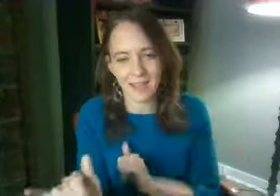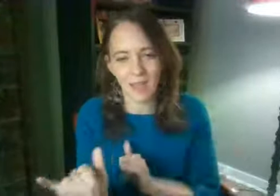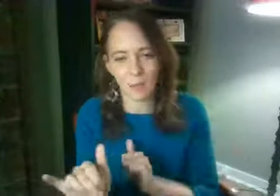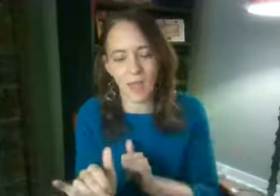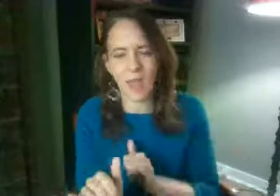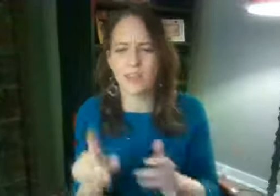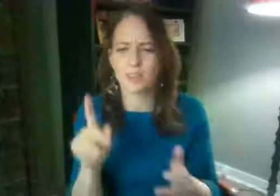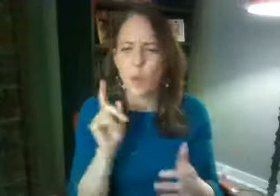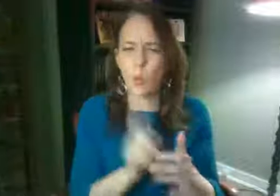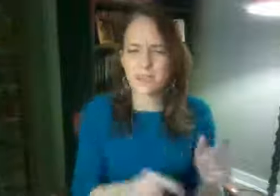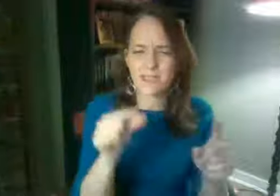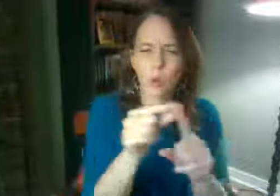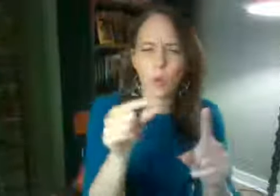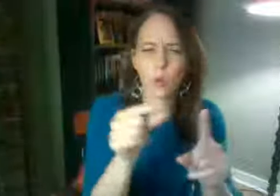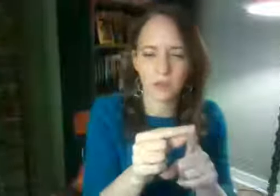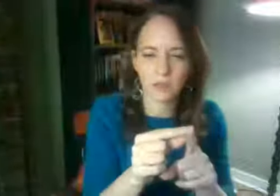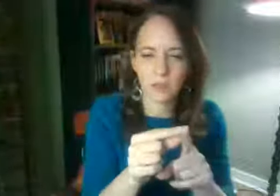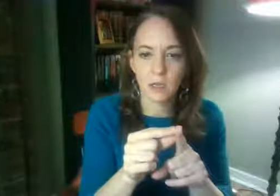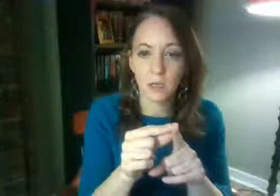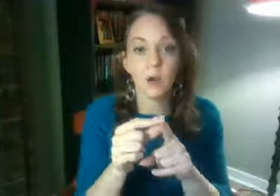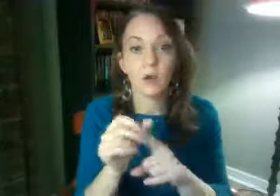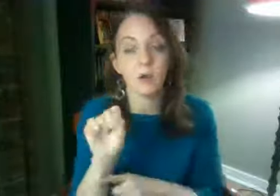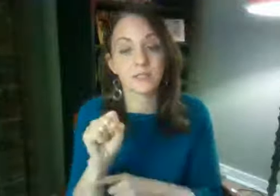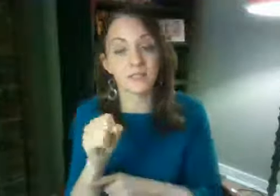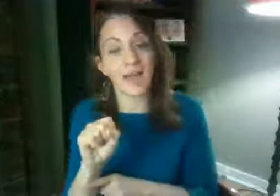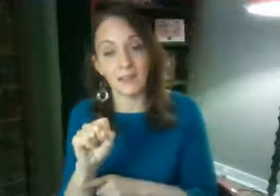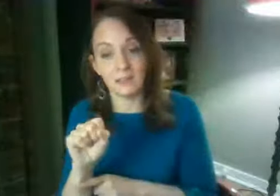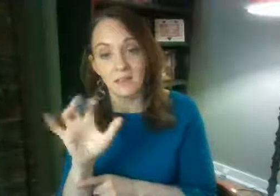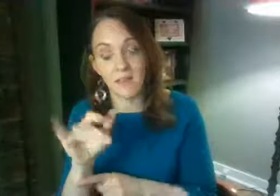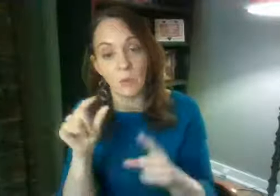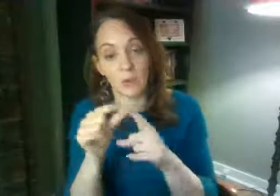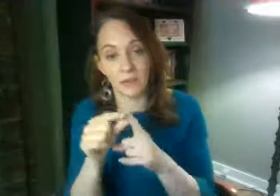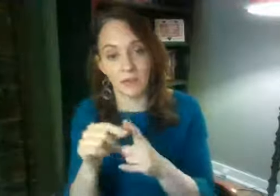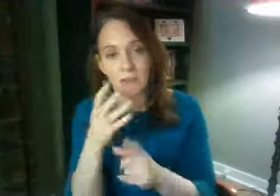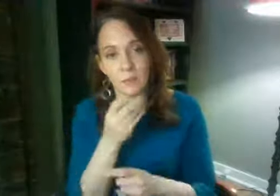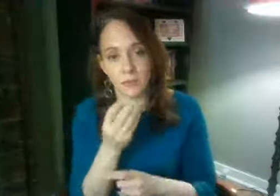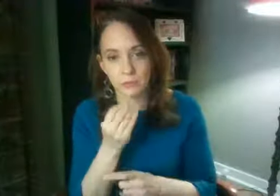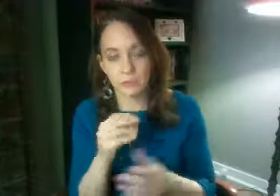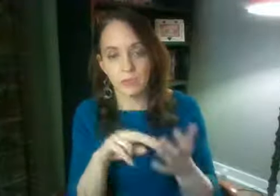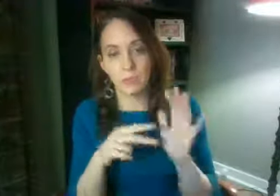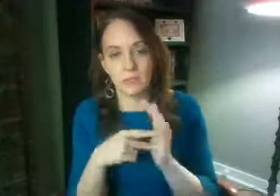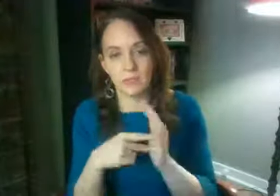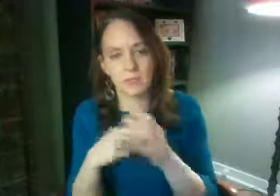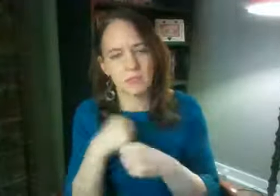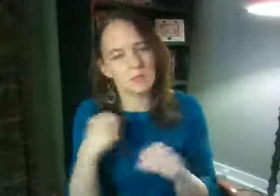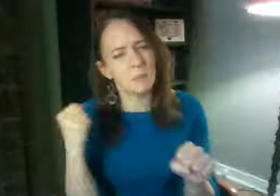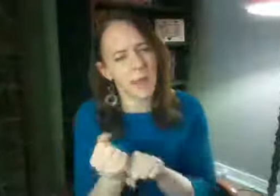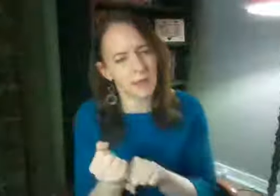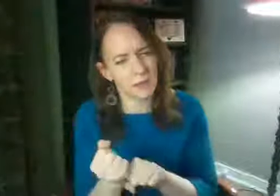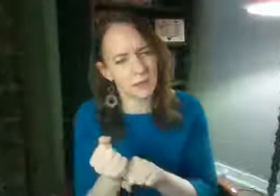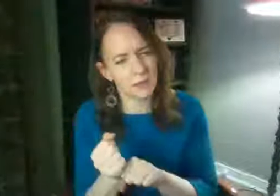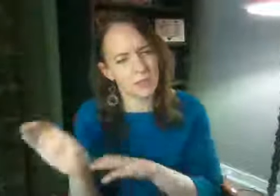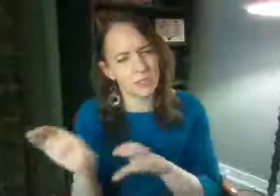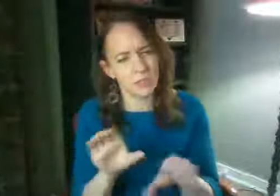the same as what's that word. Oseh, that word in Hebrew, means to make or to